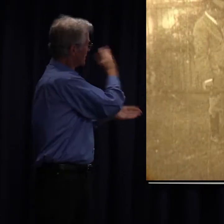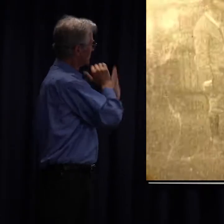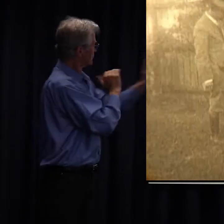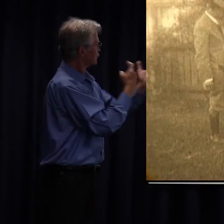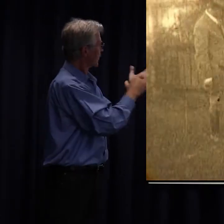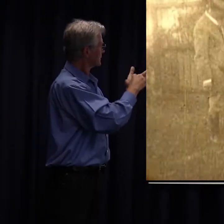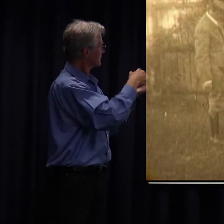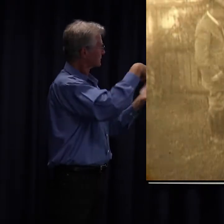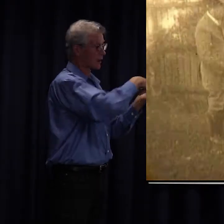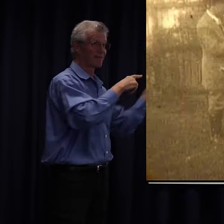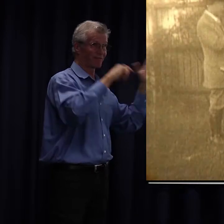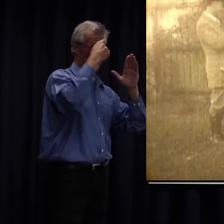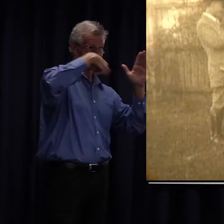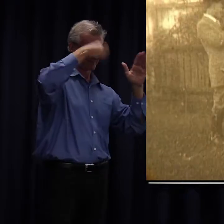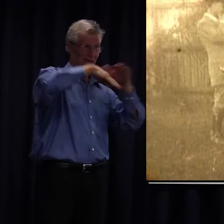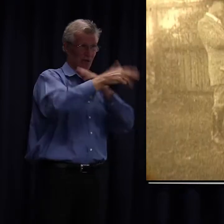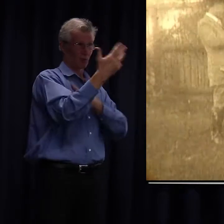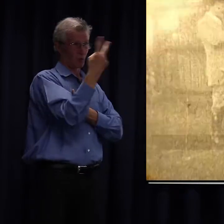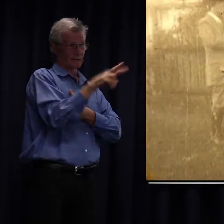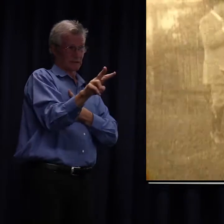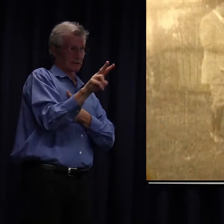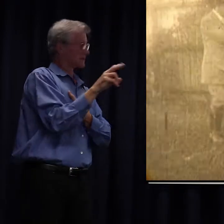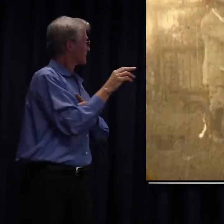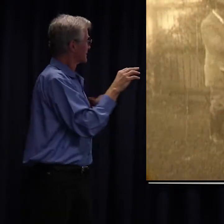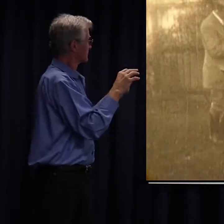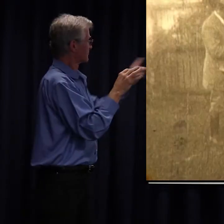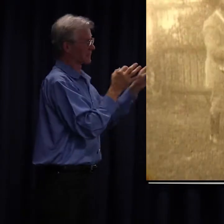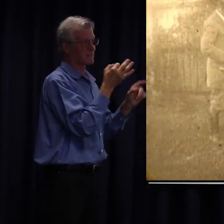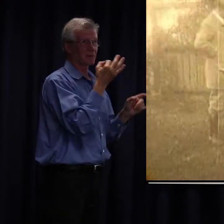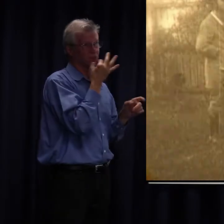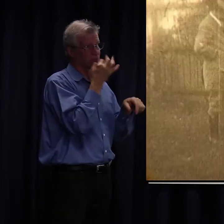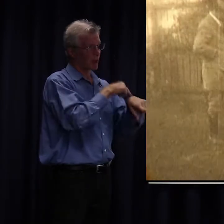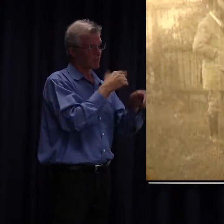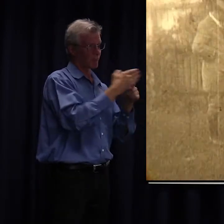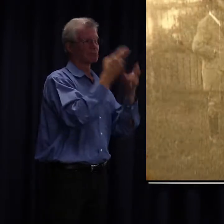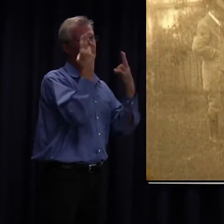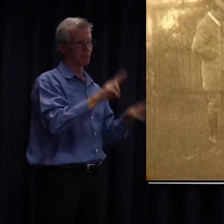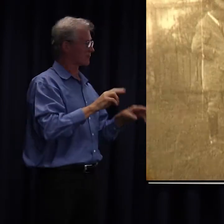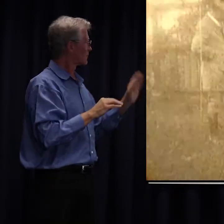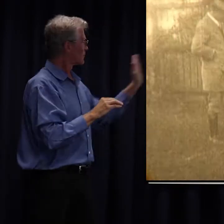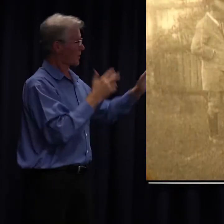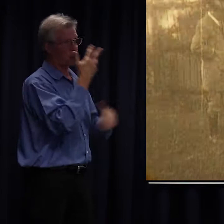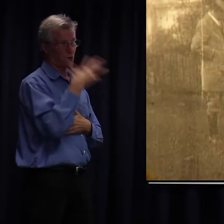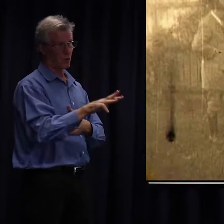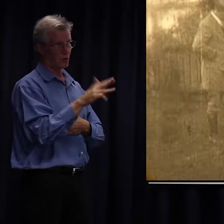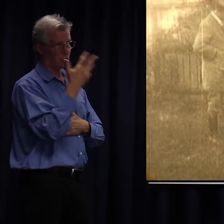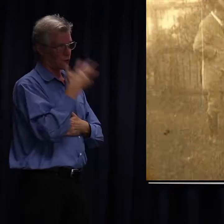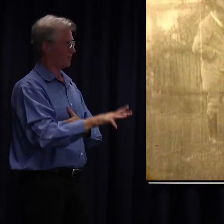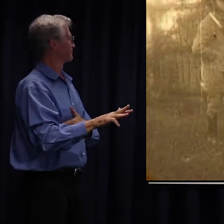Ernest Abrahams, who is standing up, and F.J. Rose is sitting down. This was filmed in the 1920s. F.J. Rose died not long after this. He's